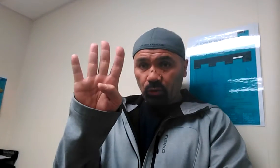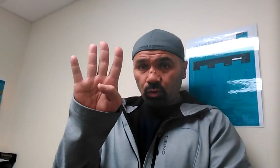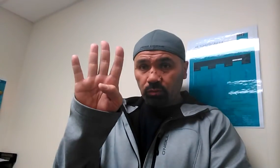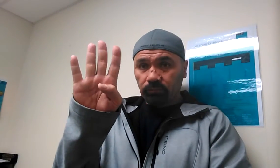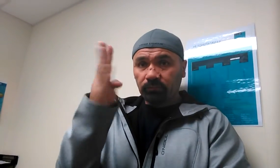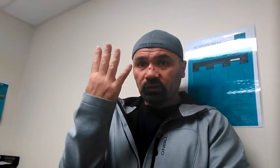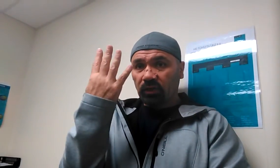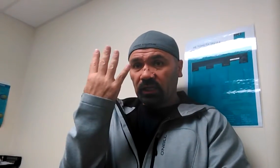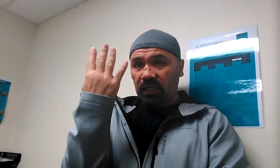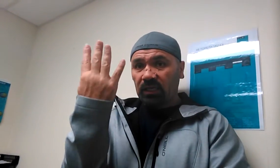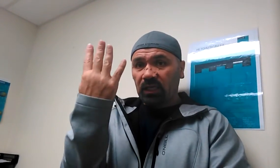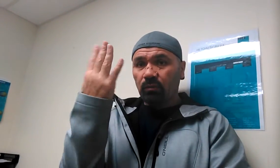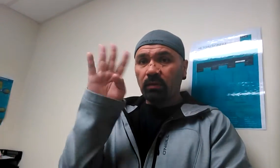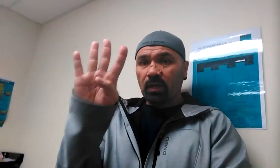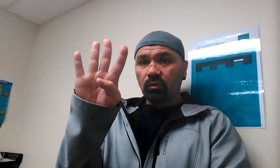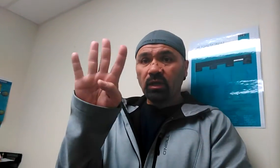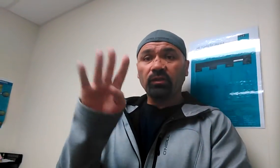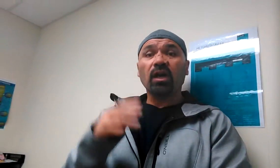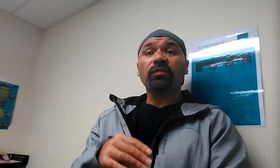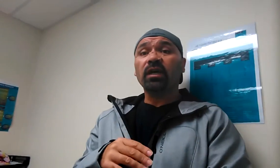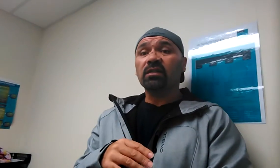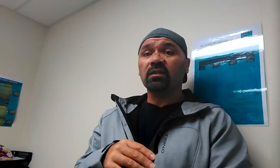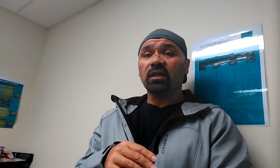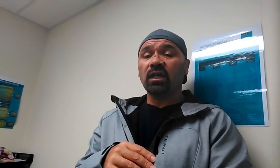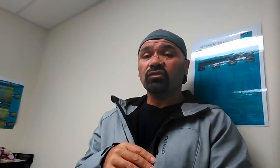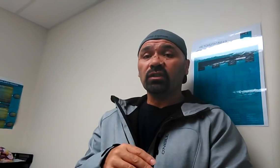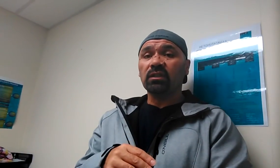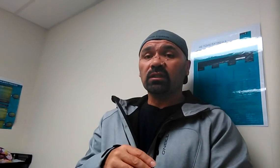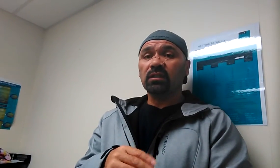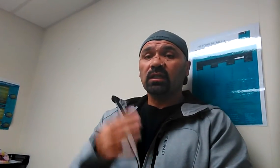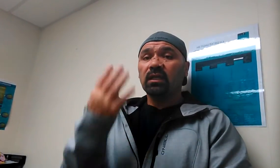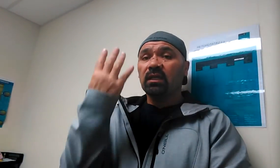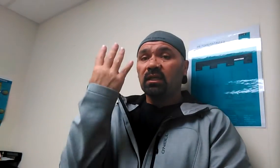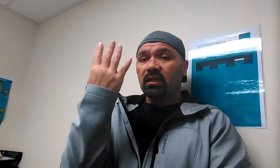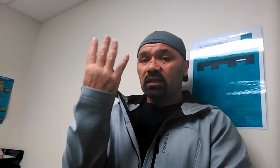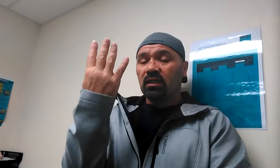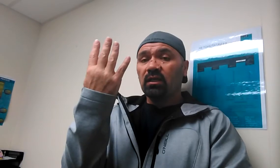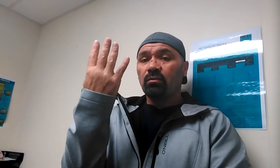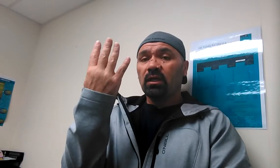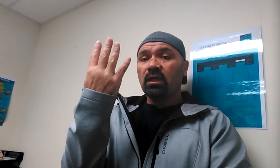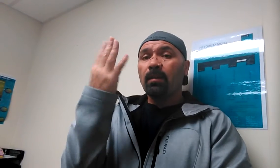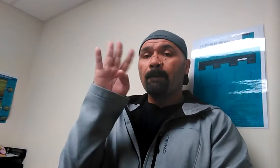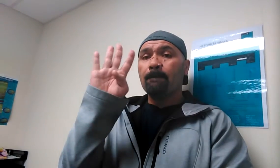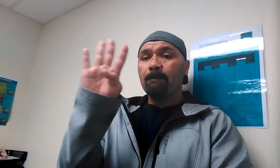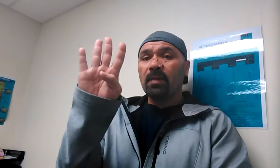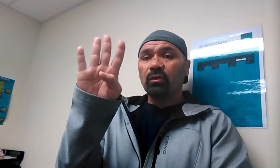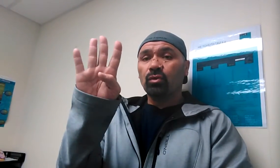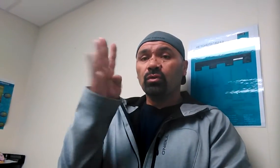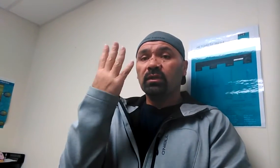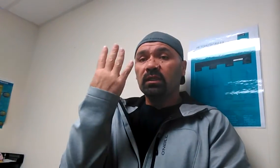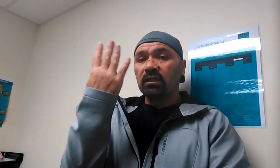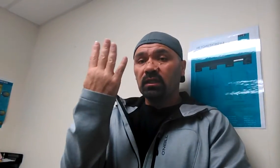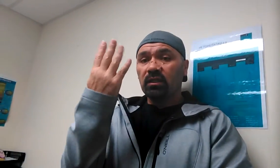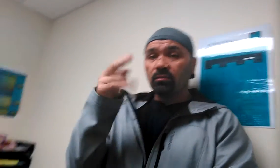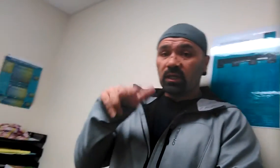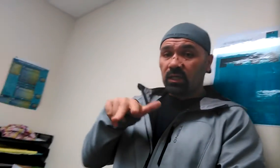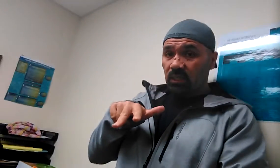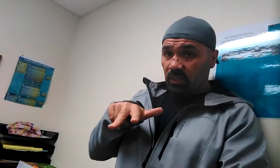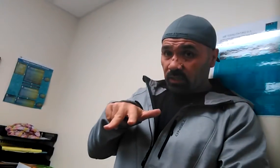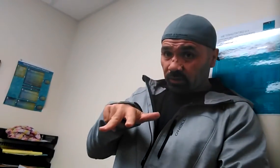mano. Try that again. Iwa mano. 9,900. Iwa mano iwa